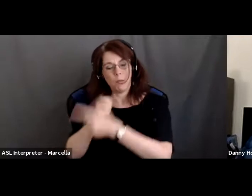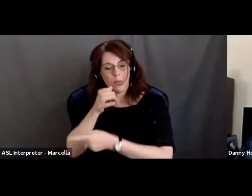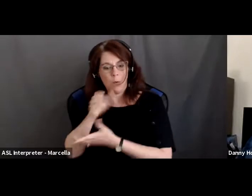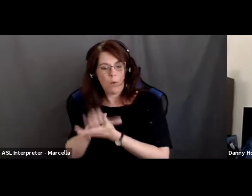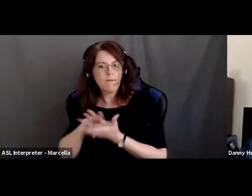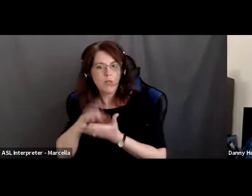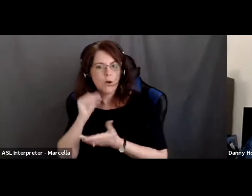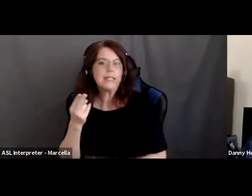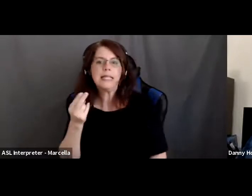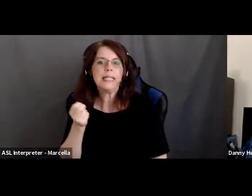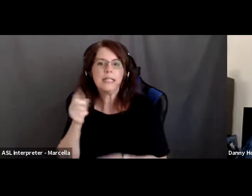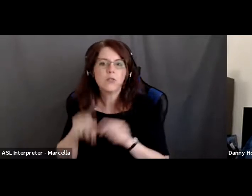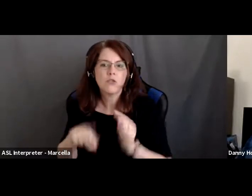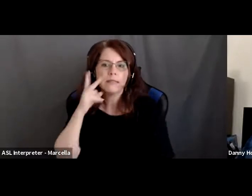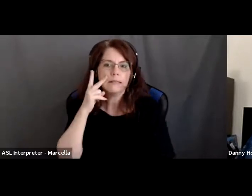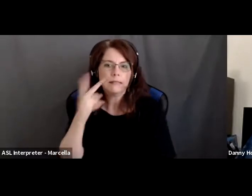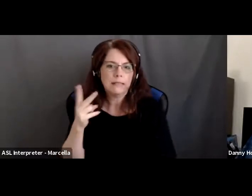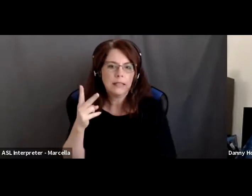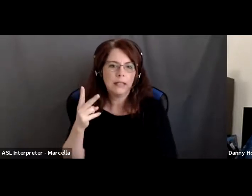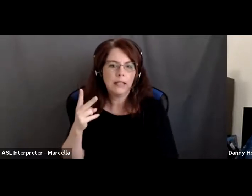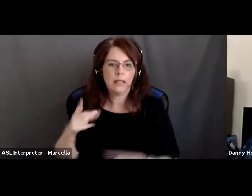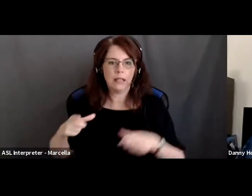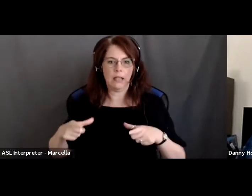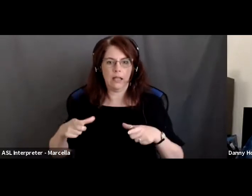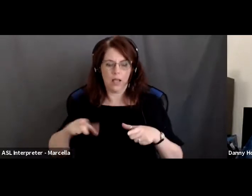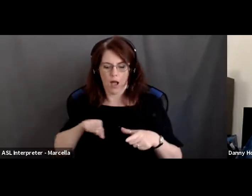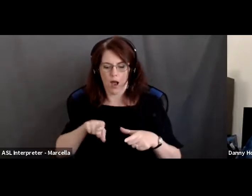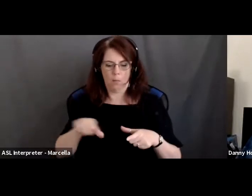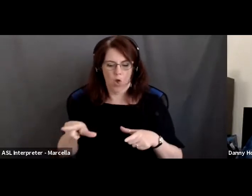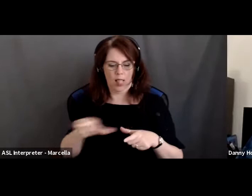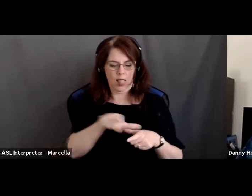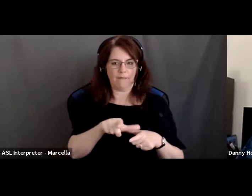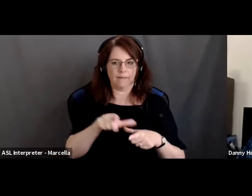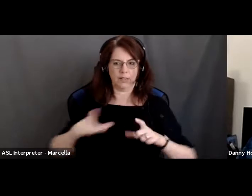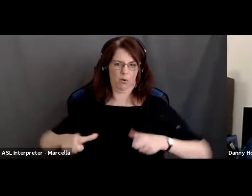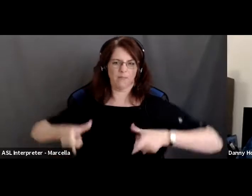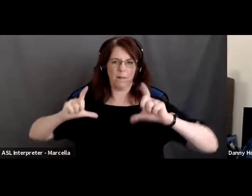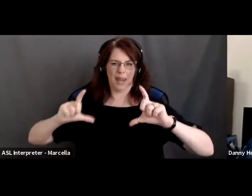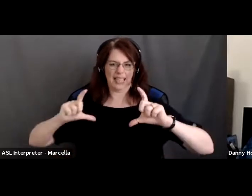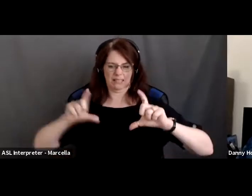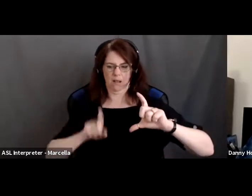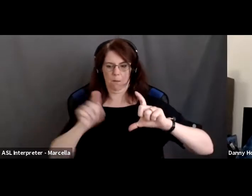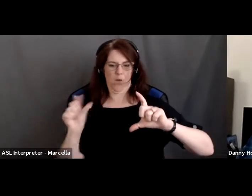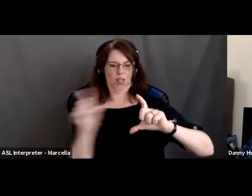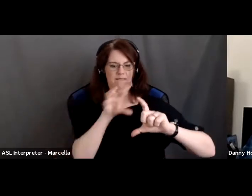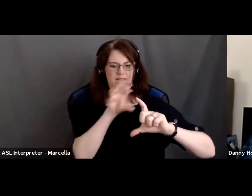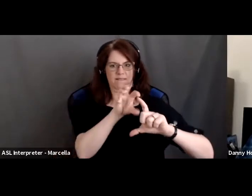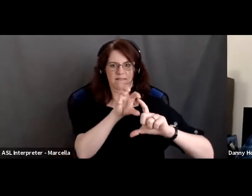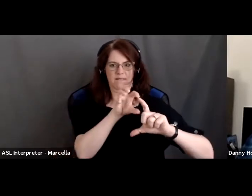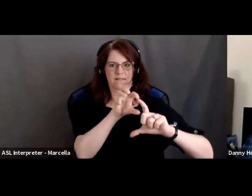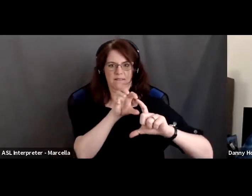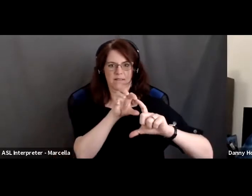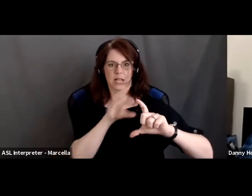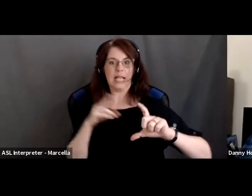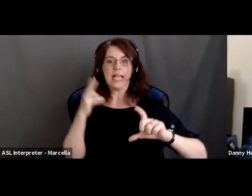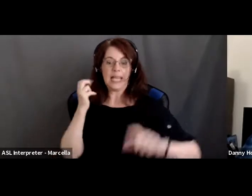that he couldn't see the upper left quadrant of his plate. And so if there was something he didn't want to eat, he would